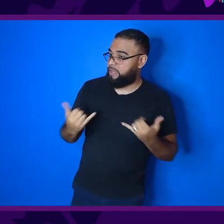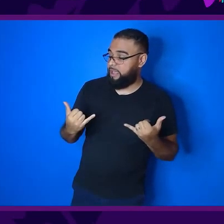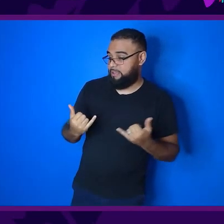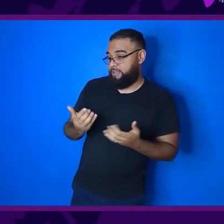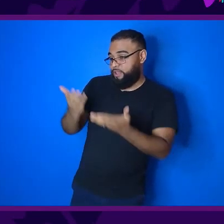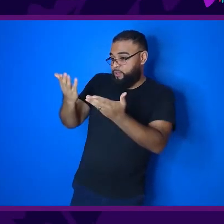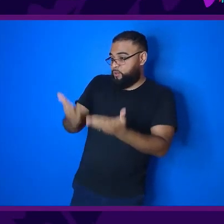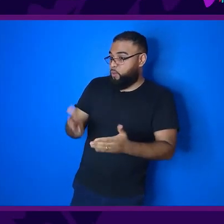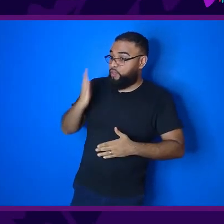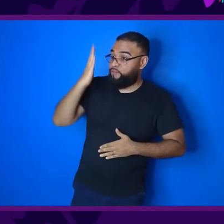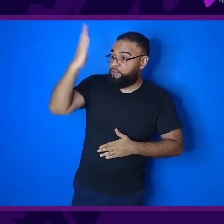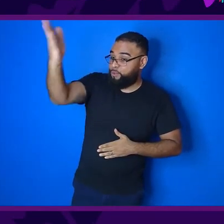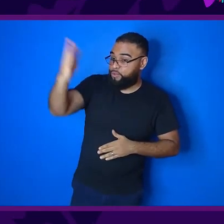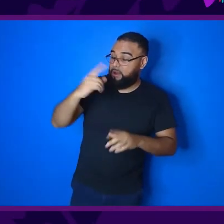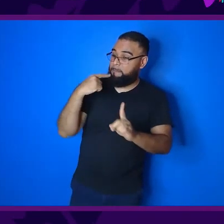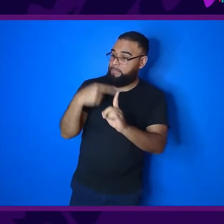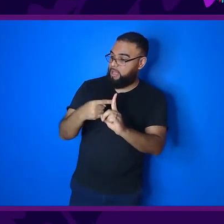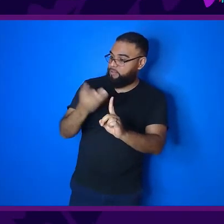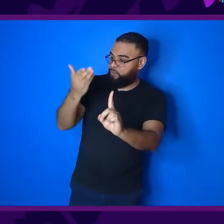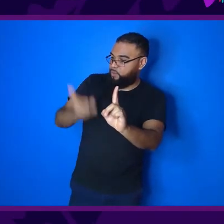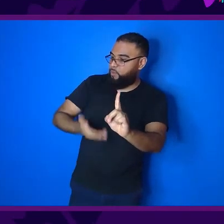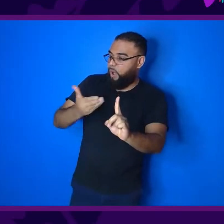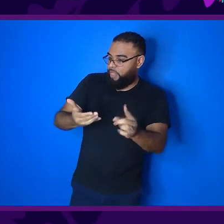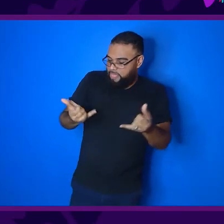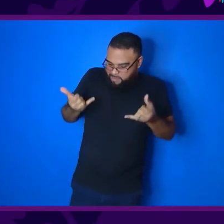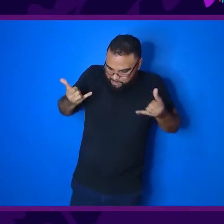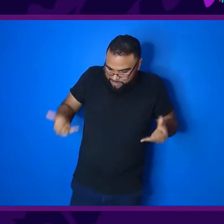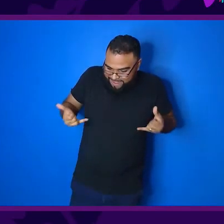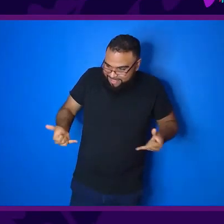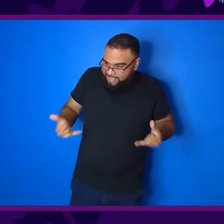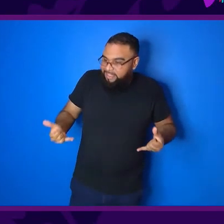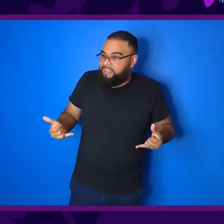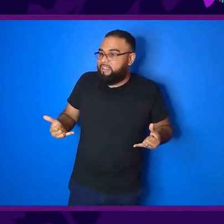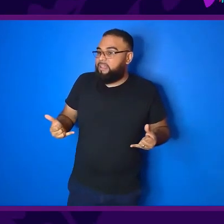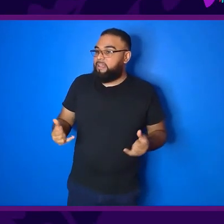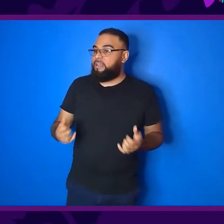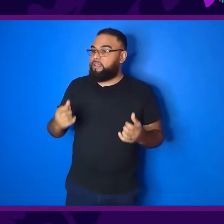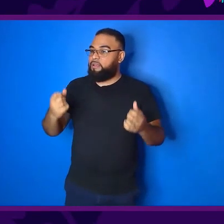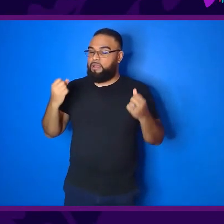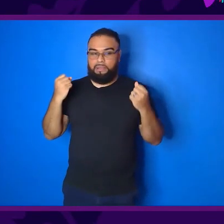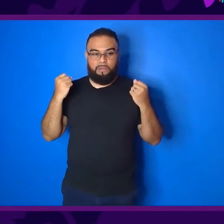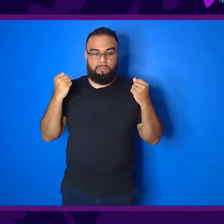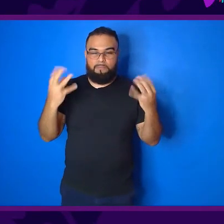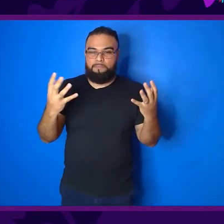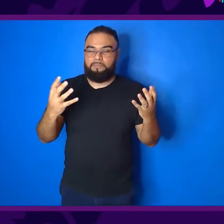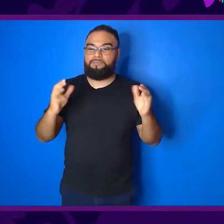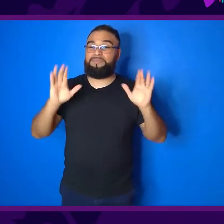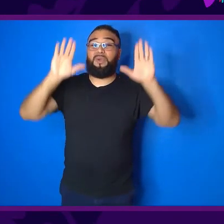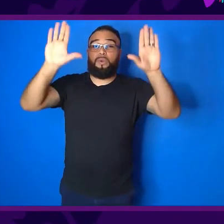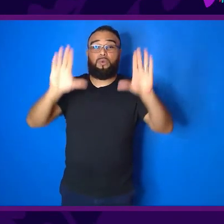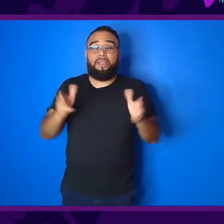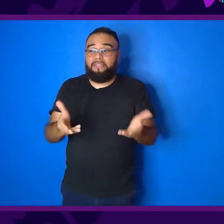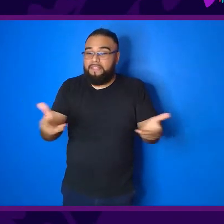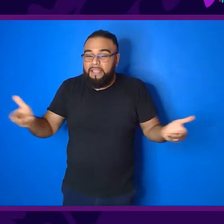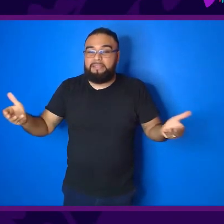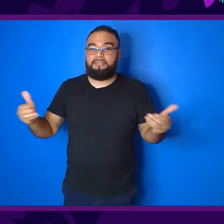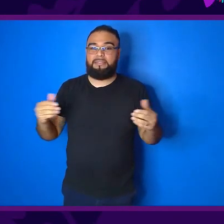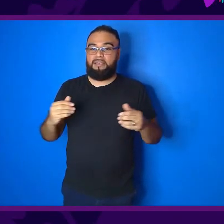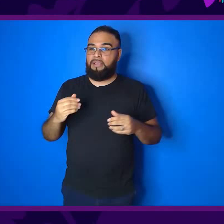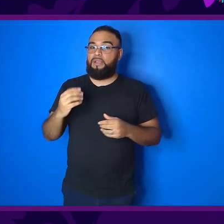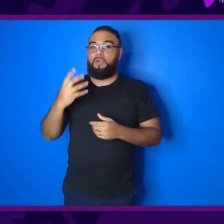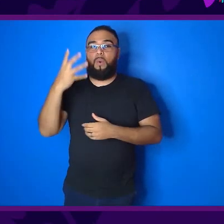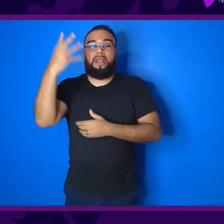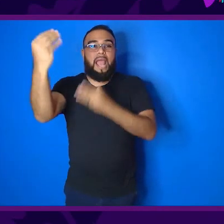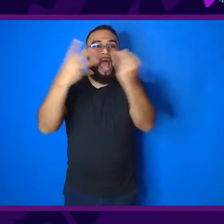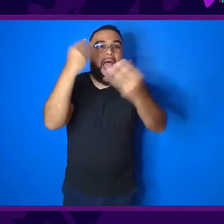the present, because of so many young people are doing so many great things, you know, going out there and campaigning against gun violence.